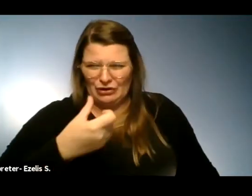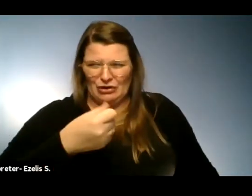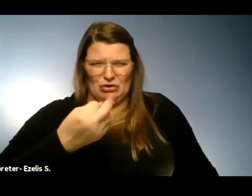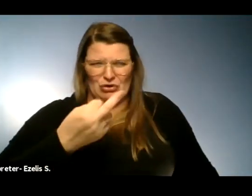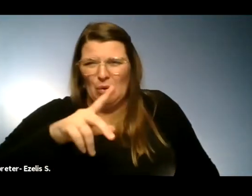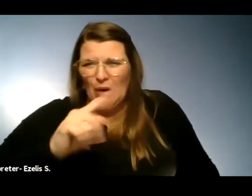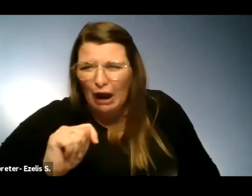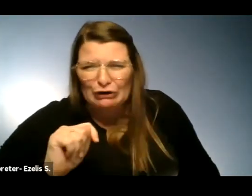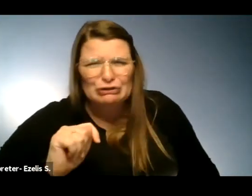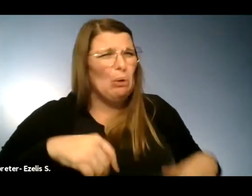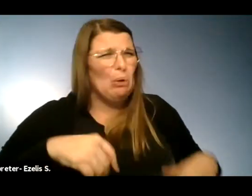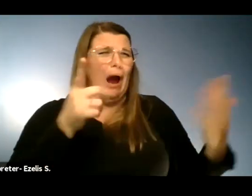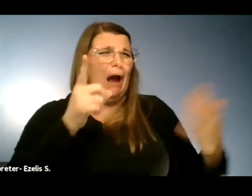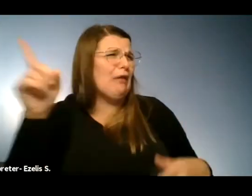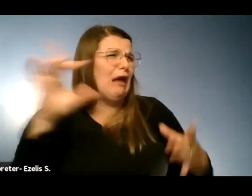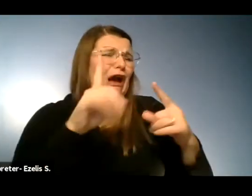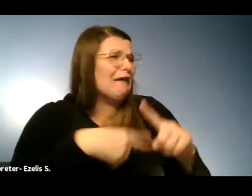talking about?"